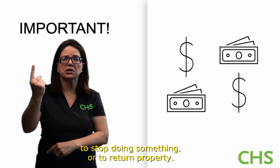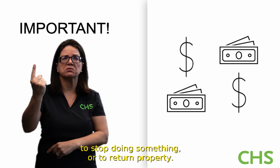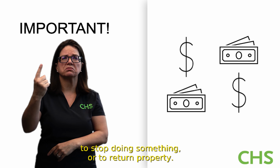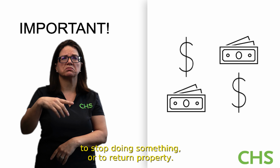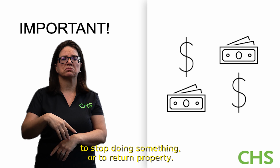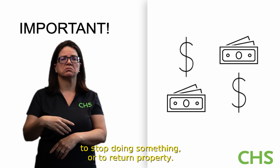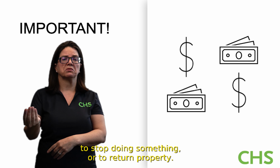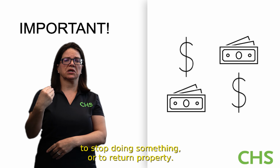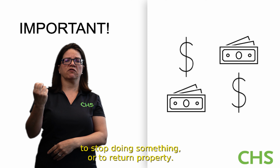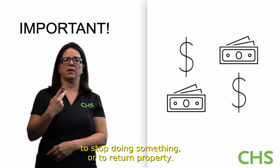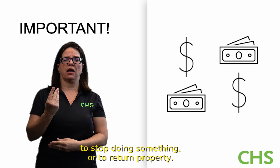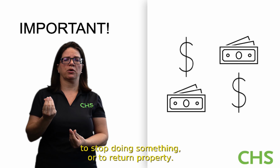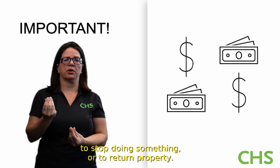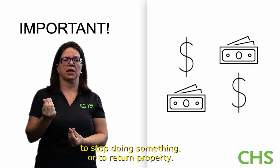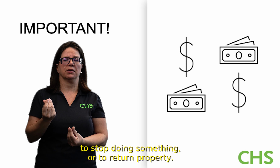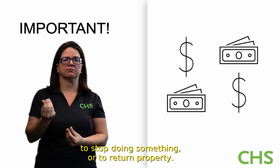something, or to return property.